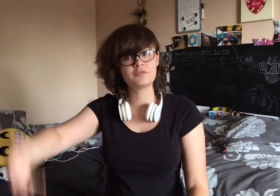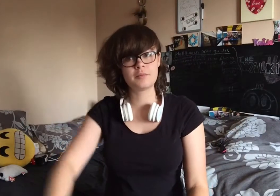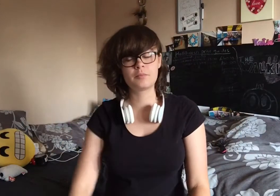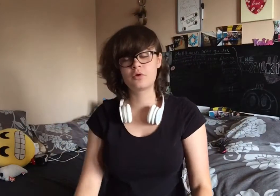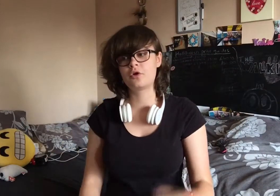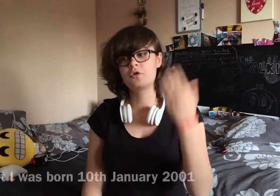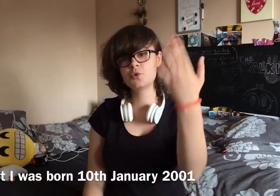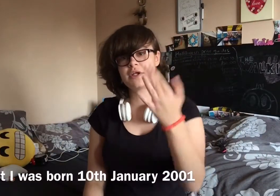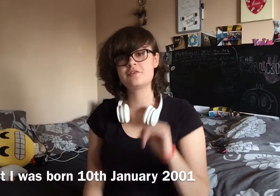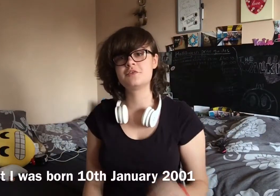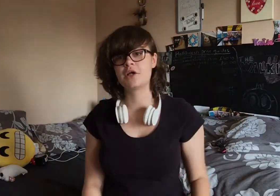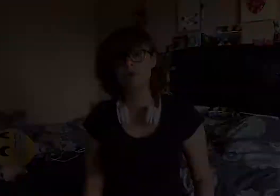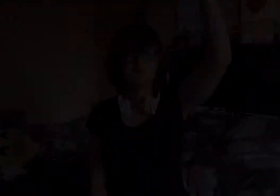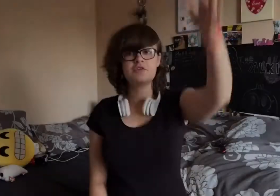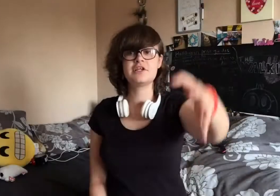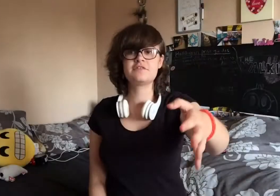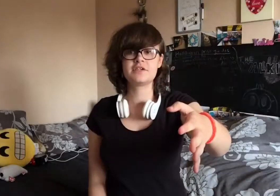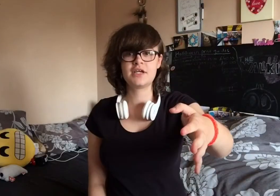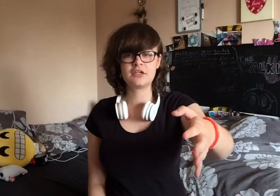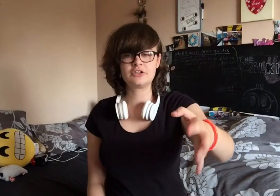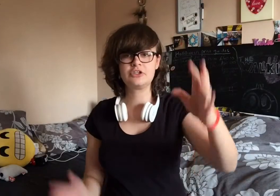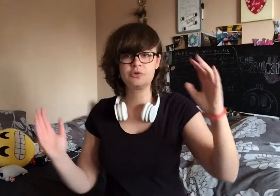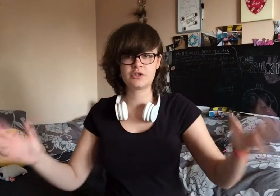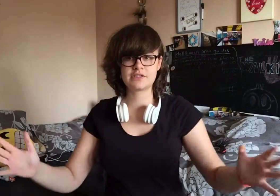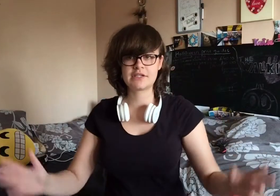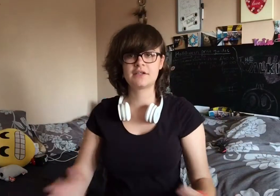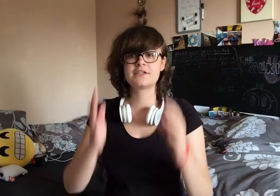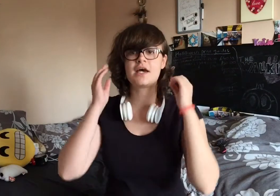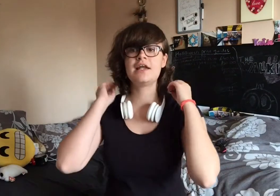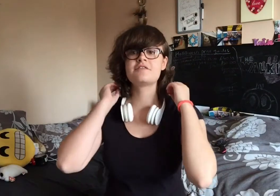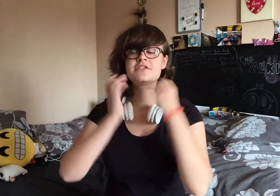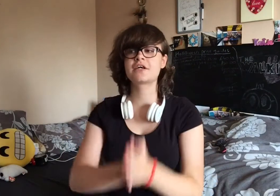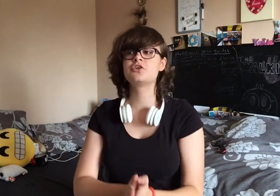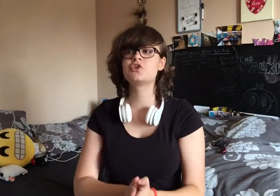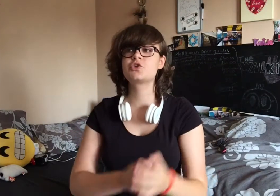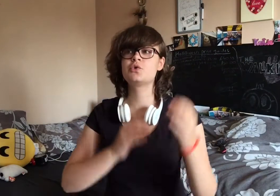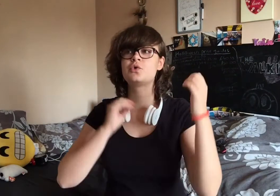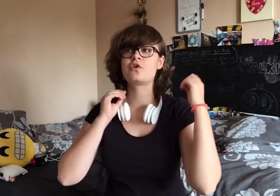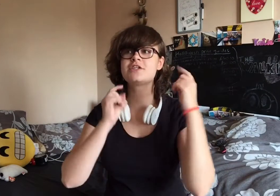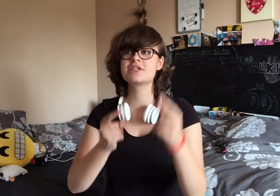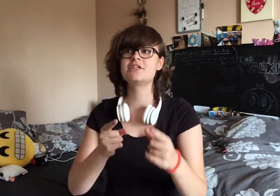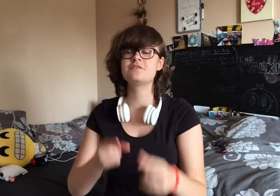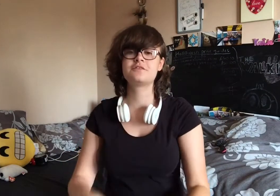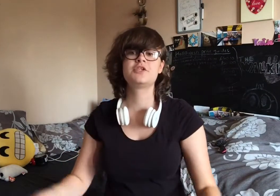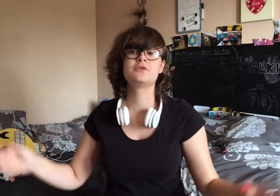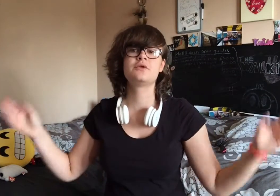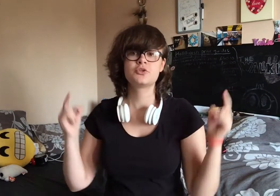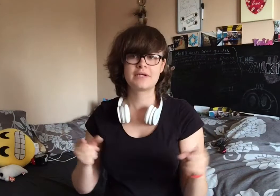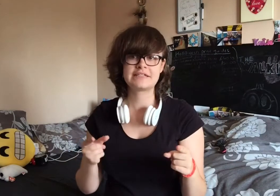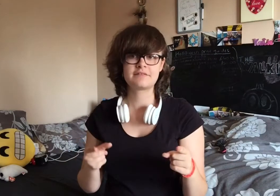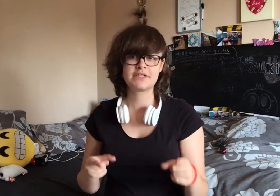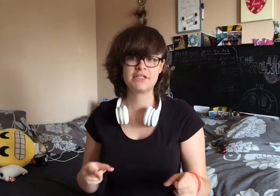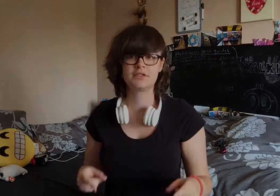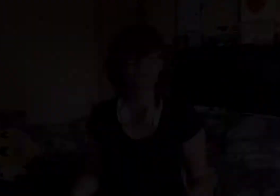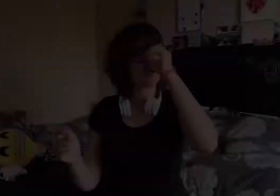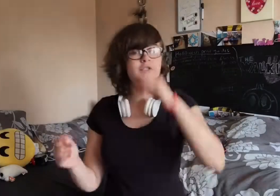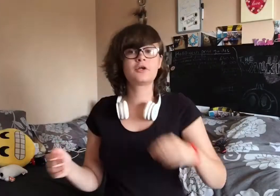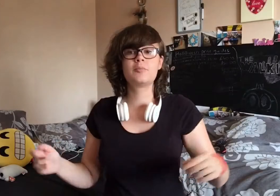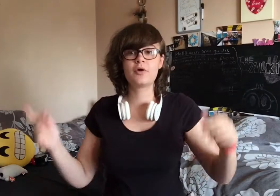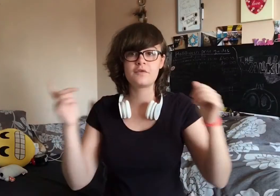have been born on the 20th of January. If you live in England, you'd understand this. I left secondary school on the 16th of June, 2017. I took both